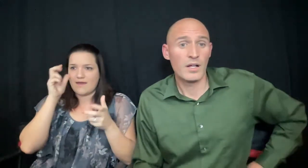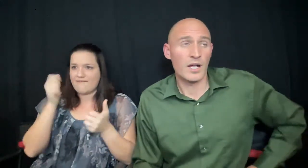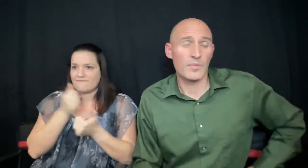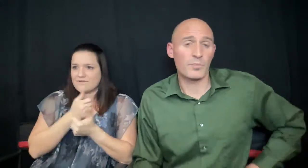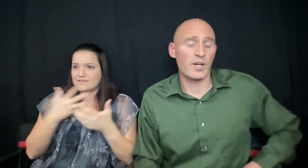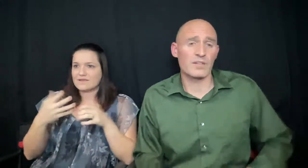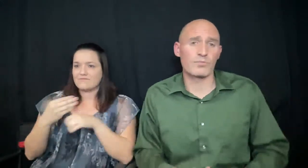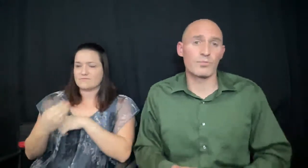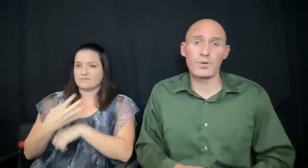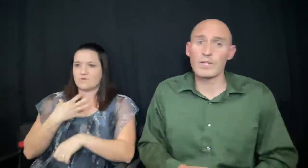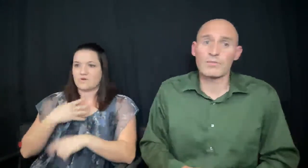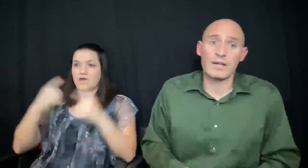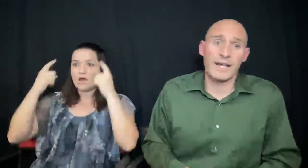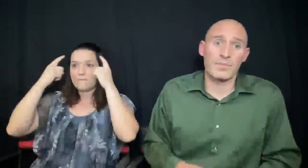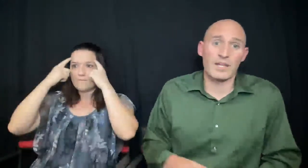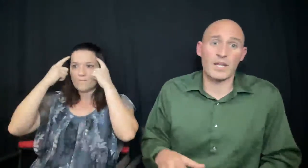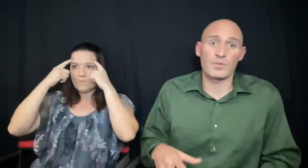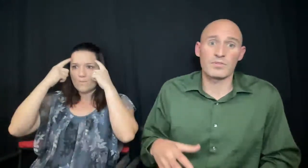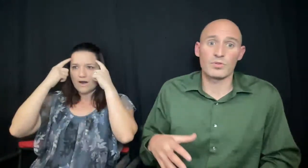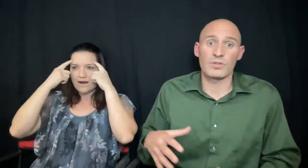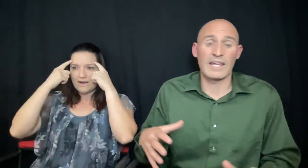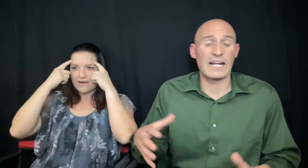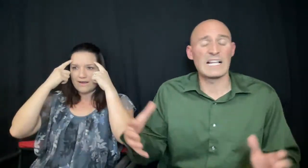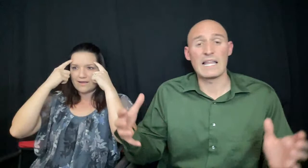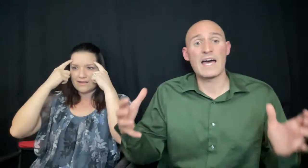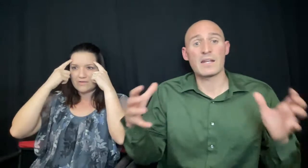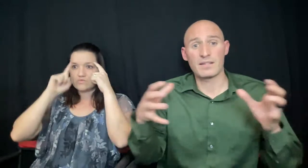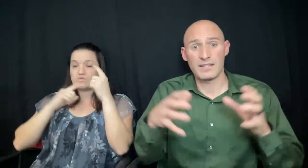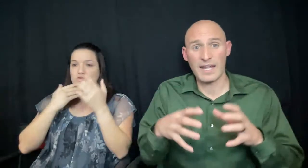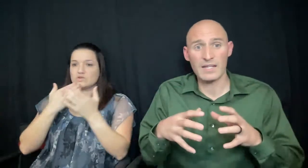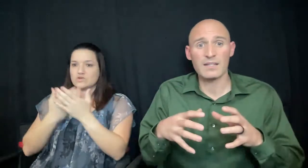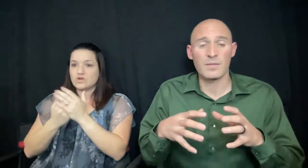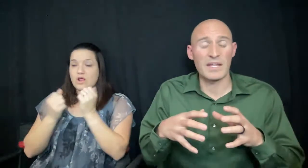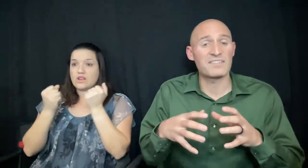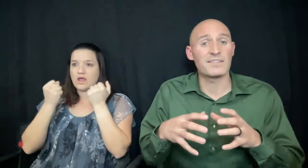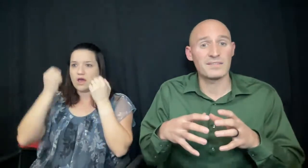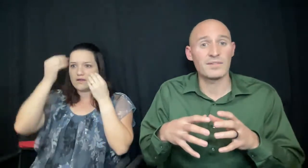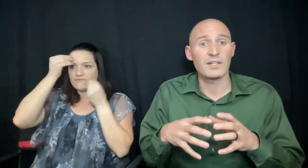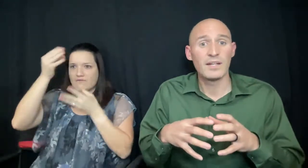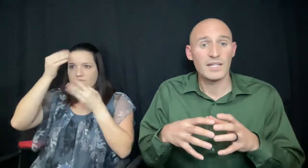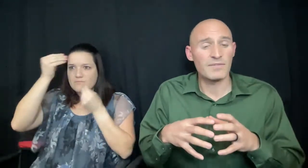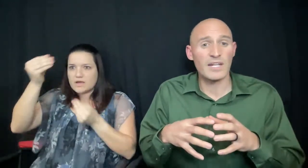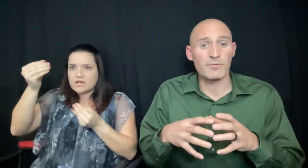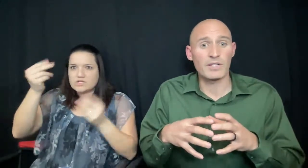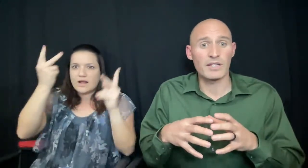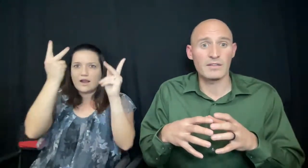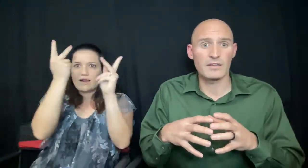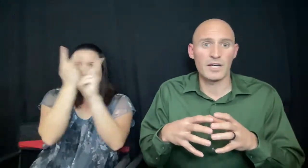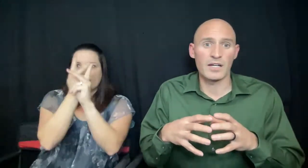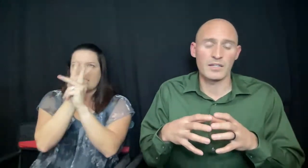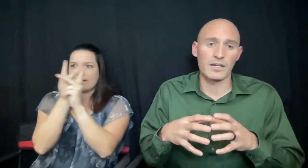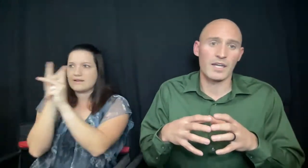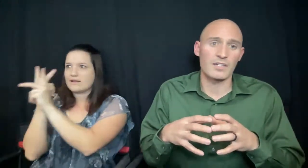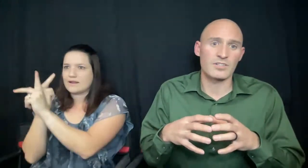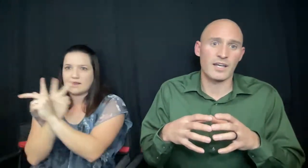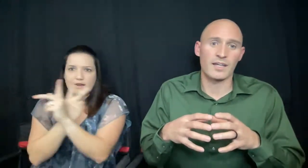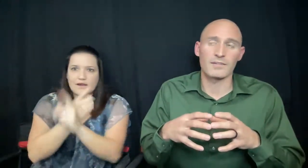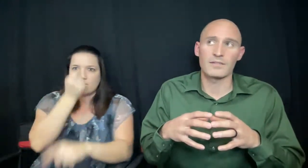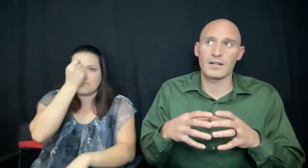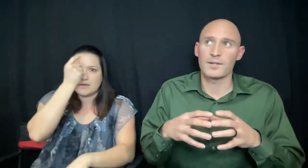from the brain is really great at being able to take a lot of data and make sense of it, even at a really young age. And